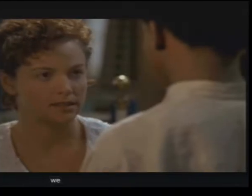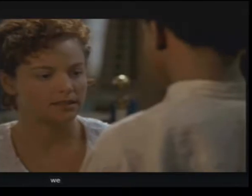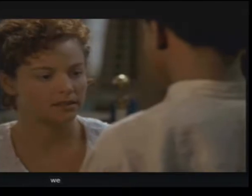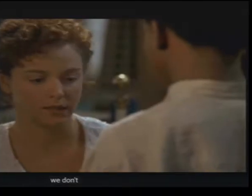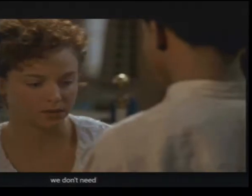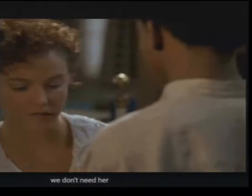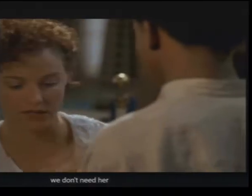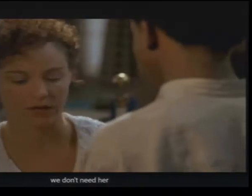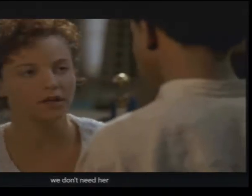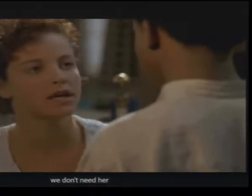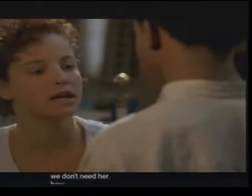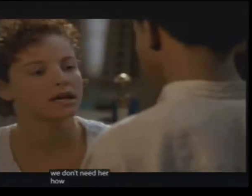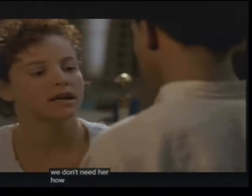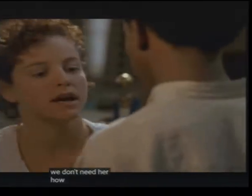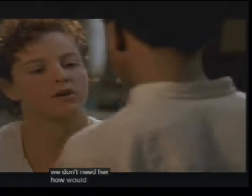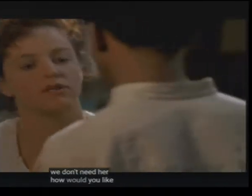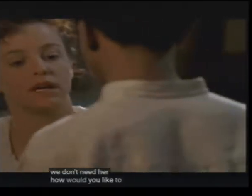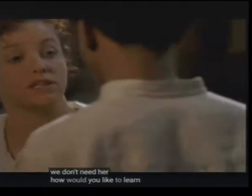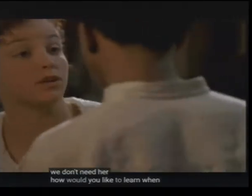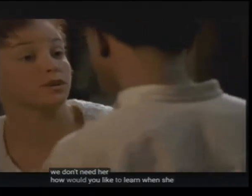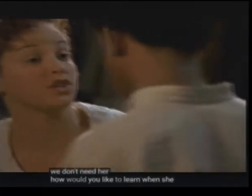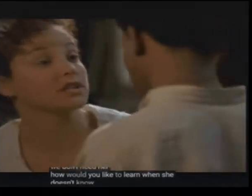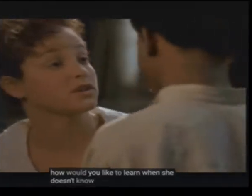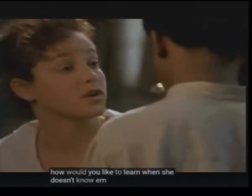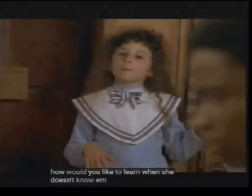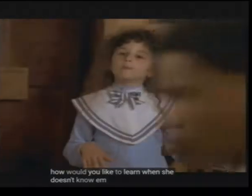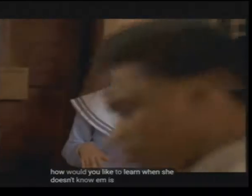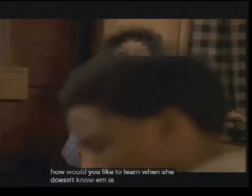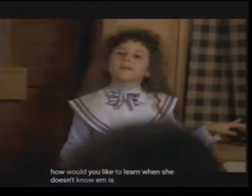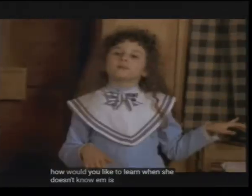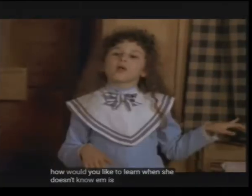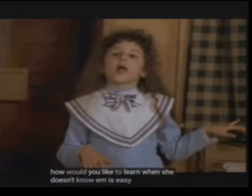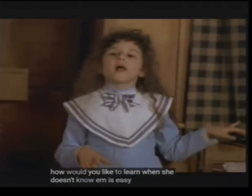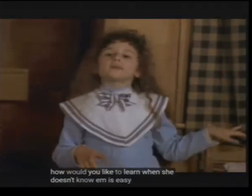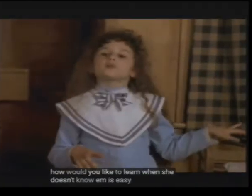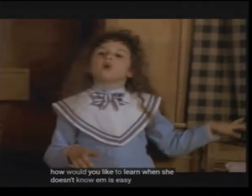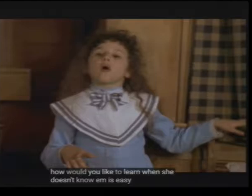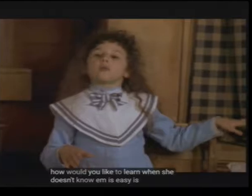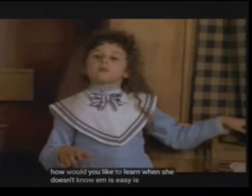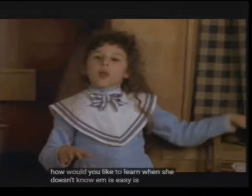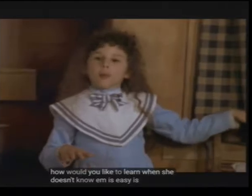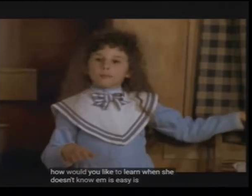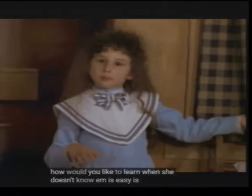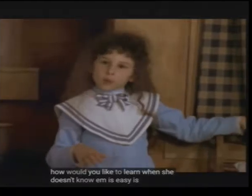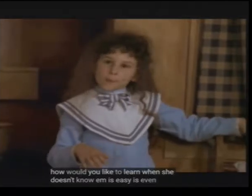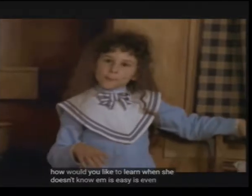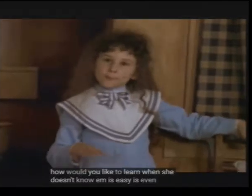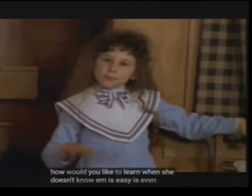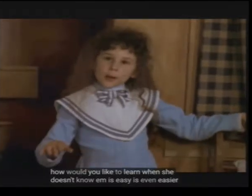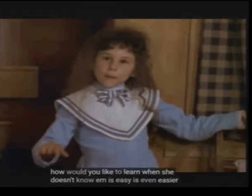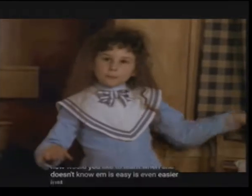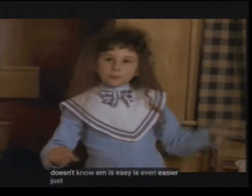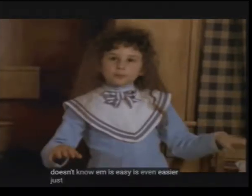We don't need her. How would you like to learn one she doesn't know? M is easy. I is even easier, just the